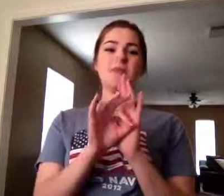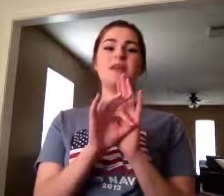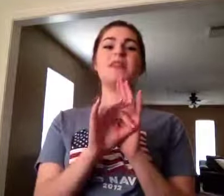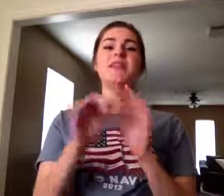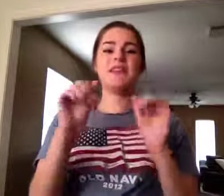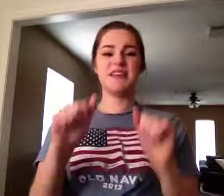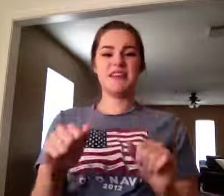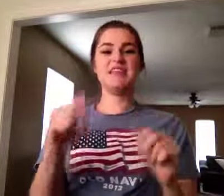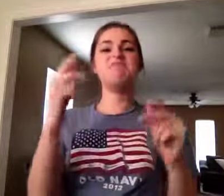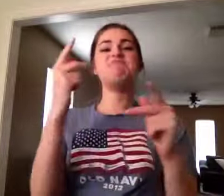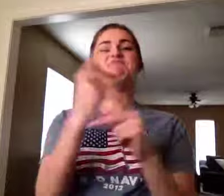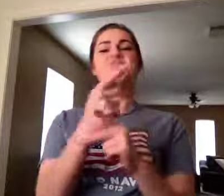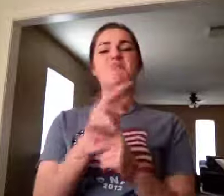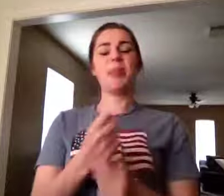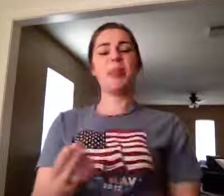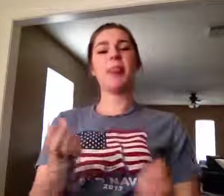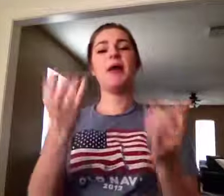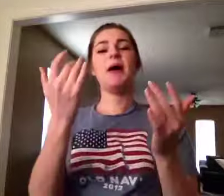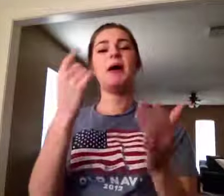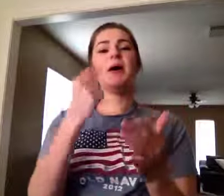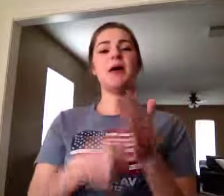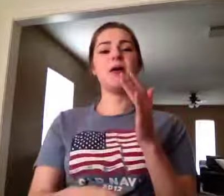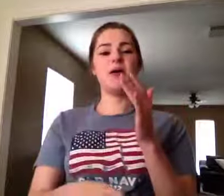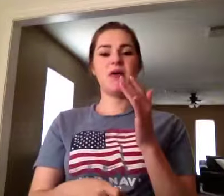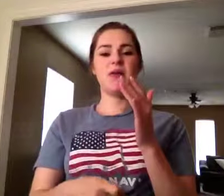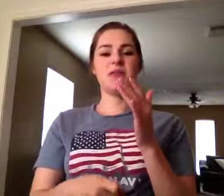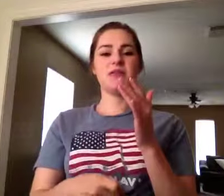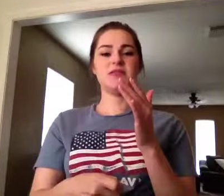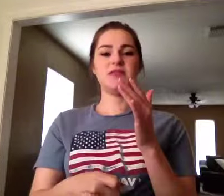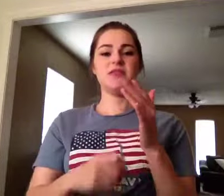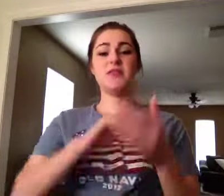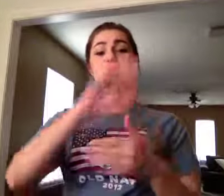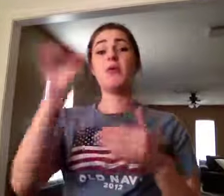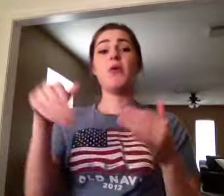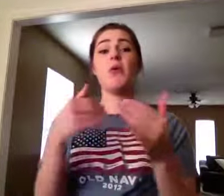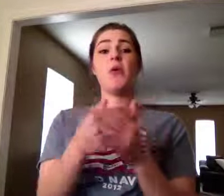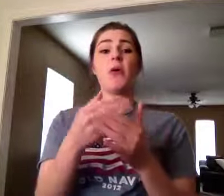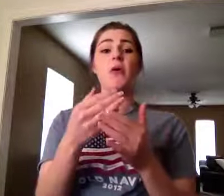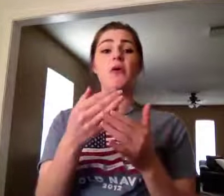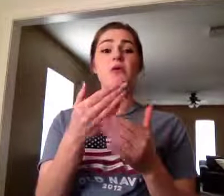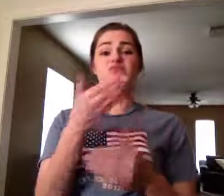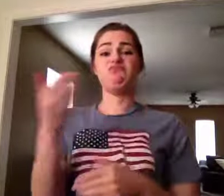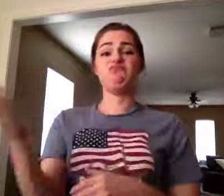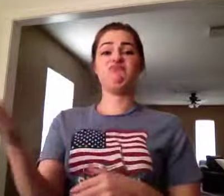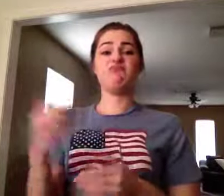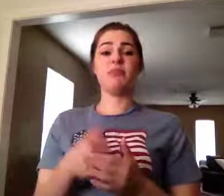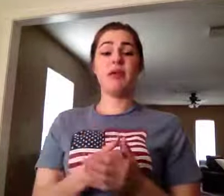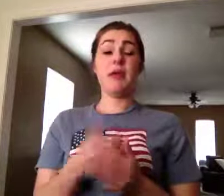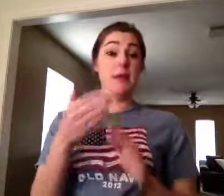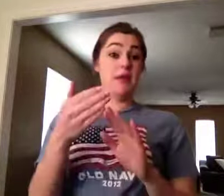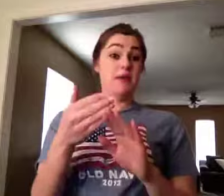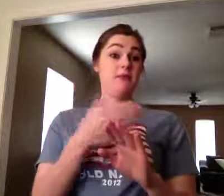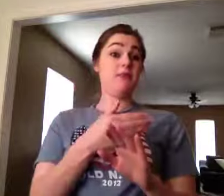have to pay for all the materials. Before we leave, class, I have an announcement. Quiet down,